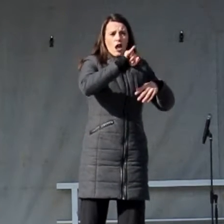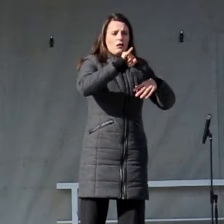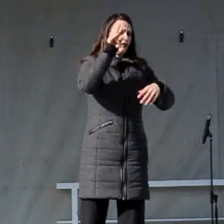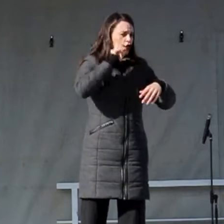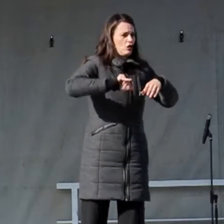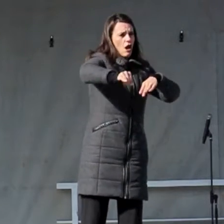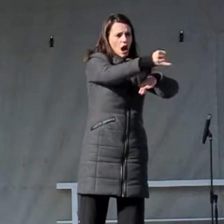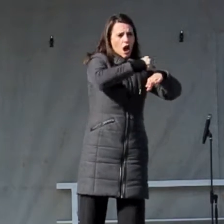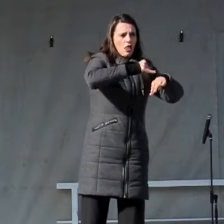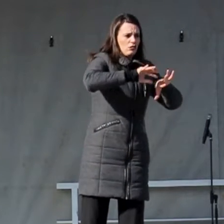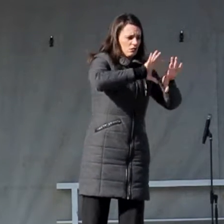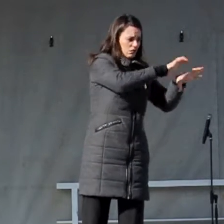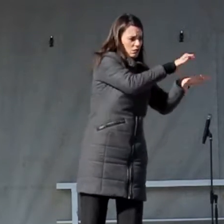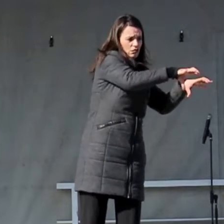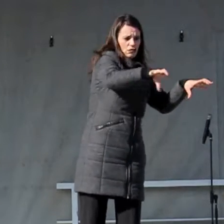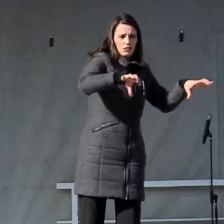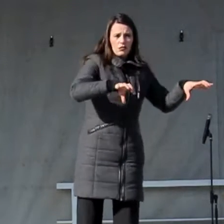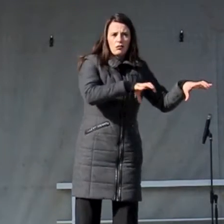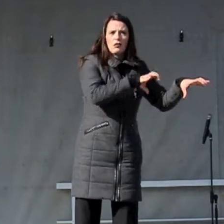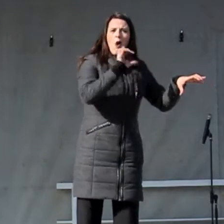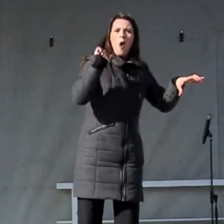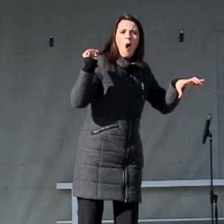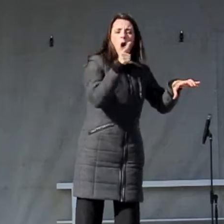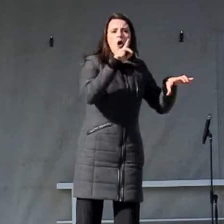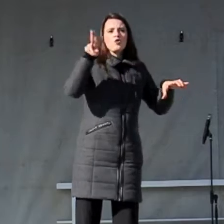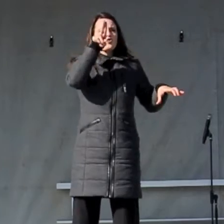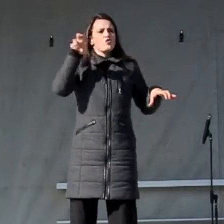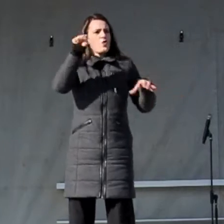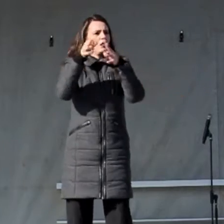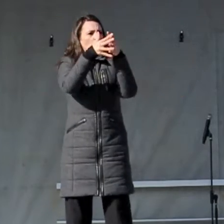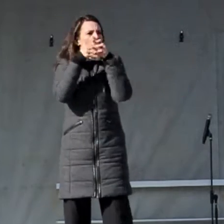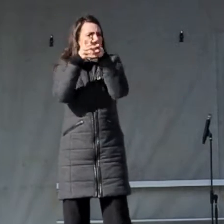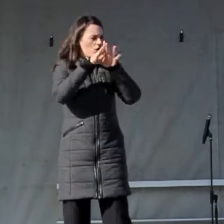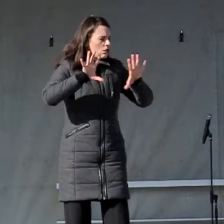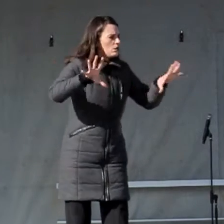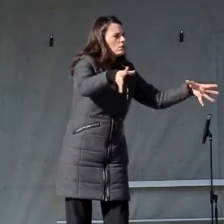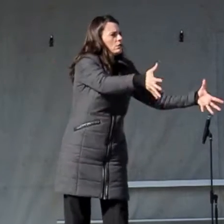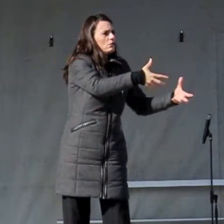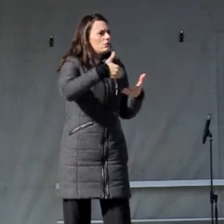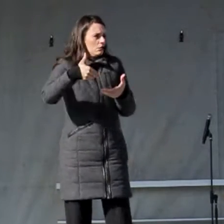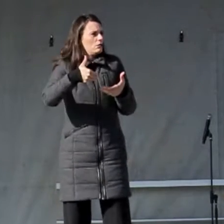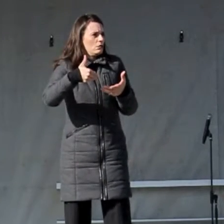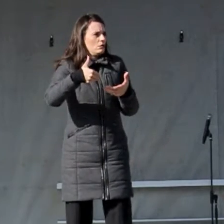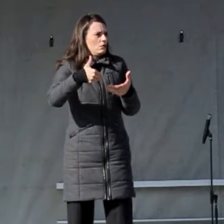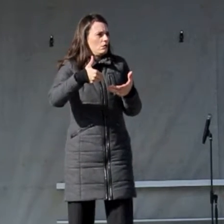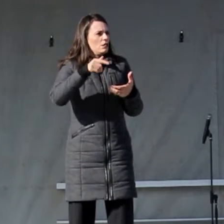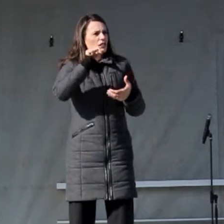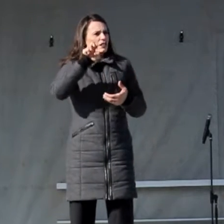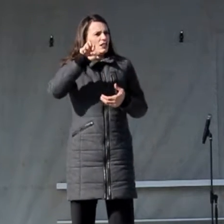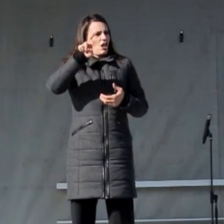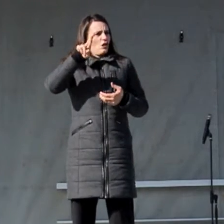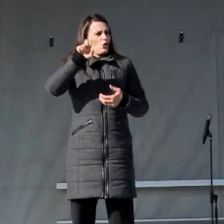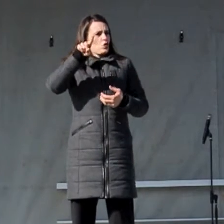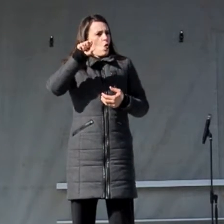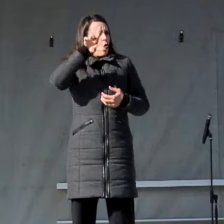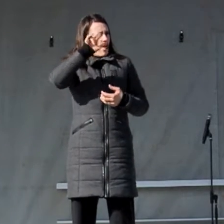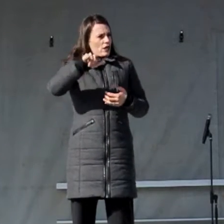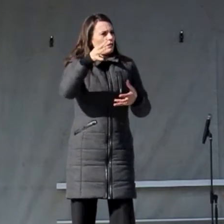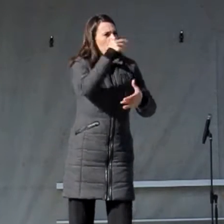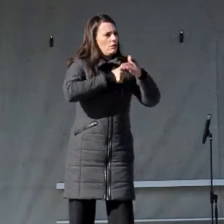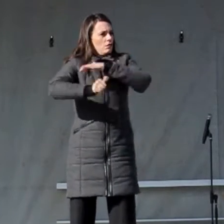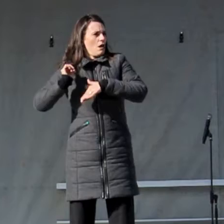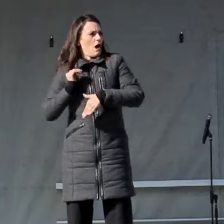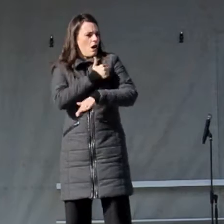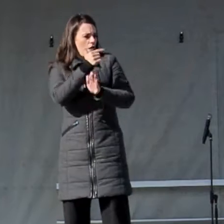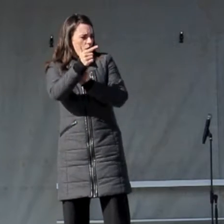of which are territories of the United States of America. Yes. In Puerto Rico, these storms